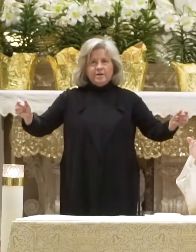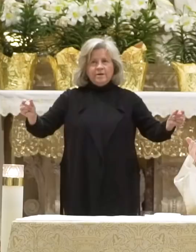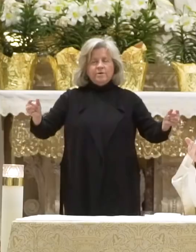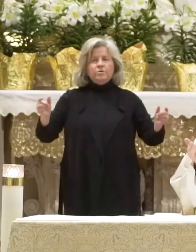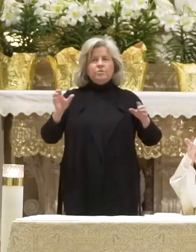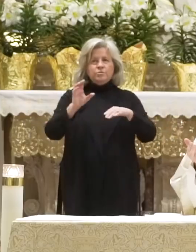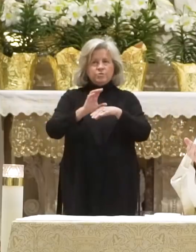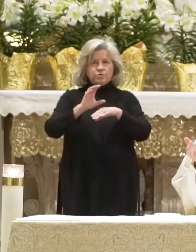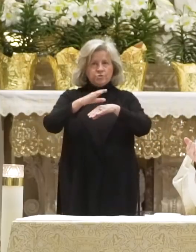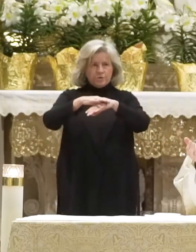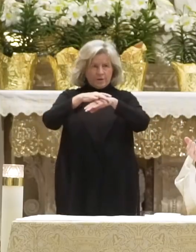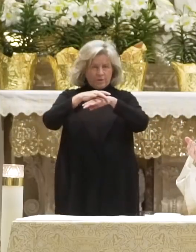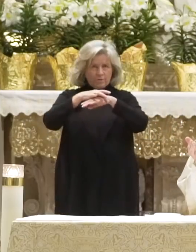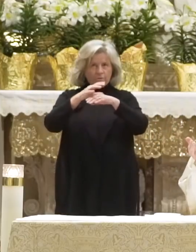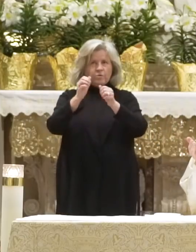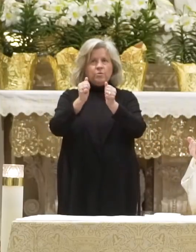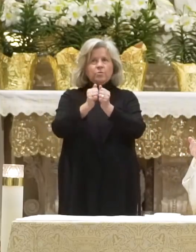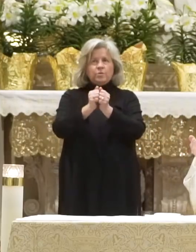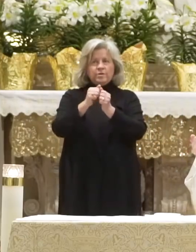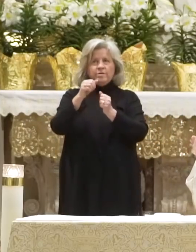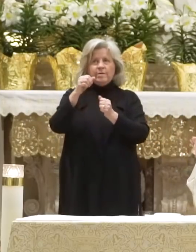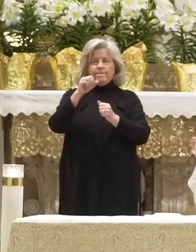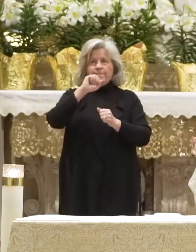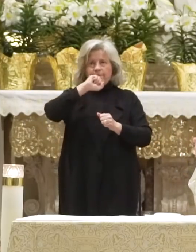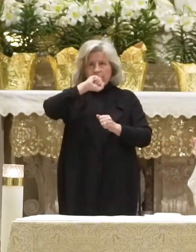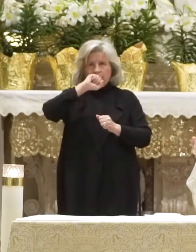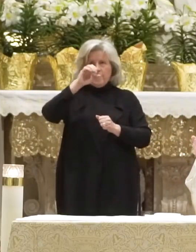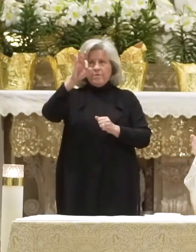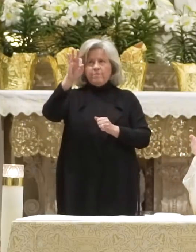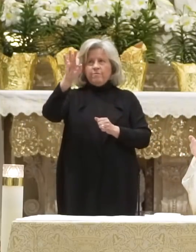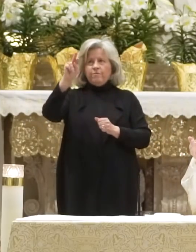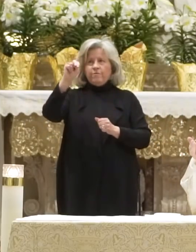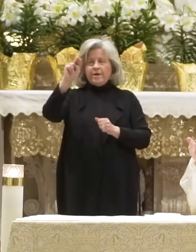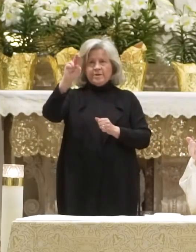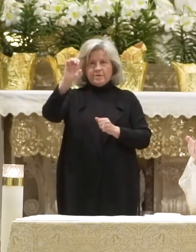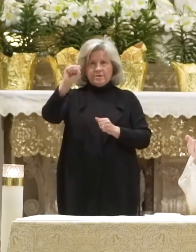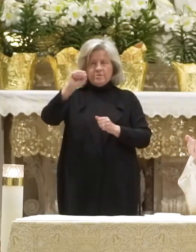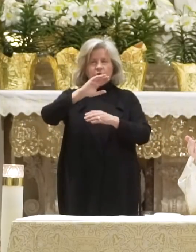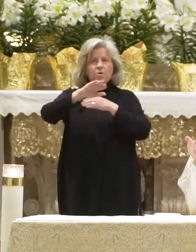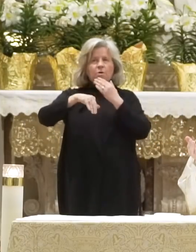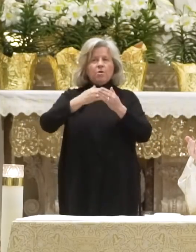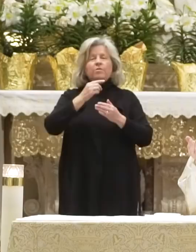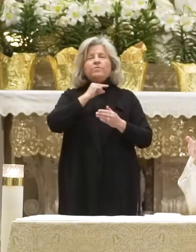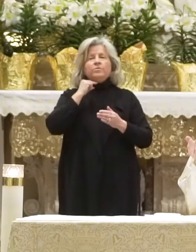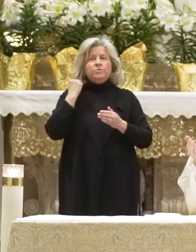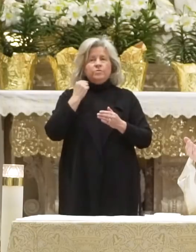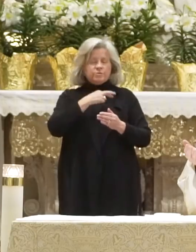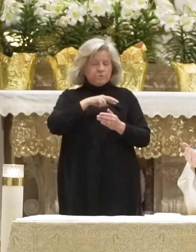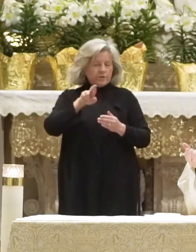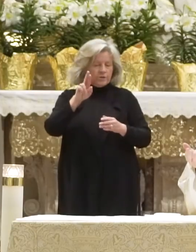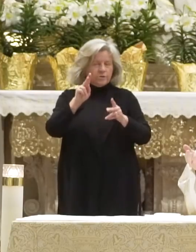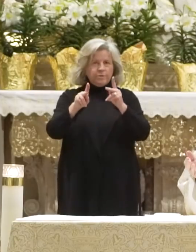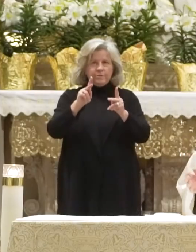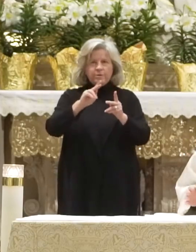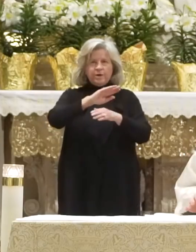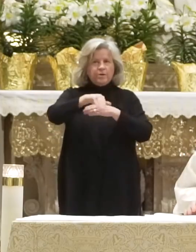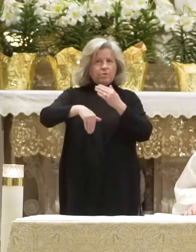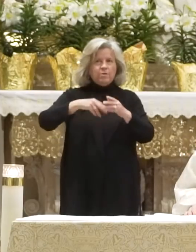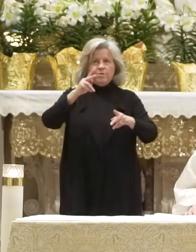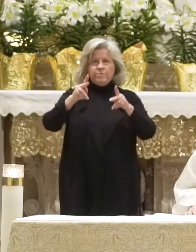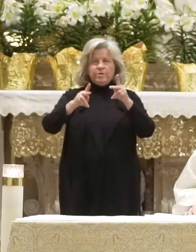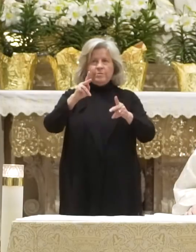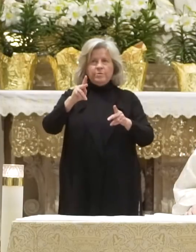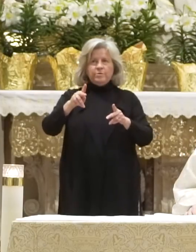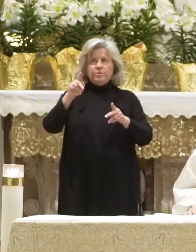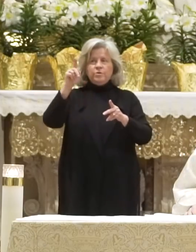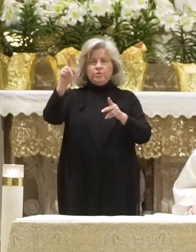with your servant, Francis our Pope, the order of bishops, all the clergy, the religious, and the entire people you